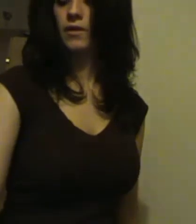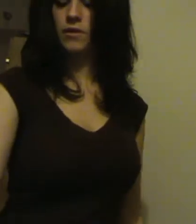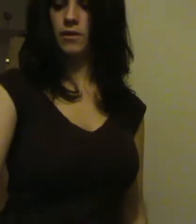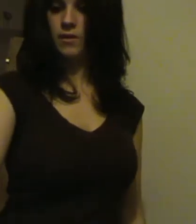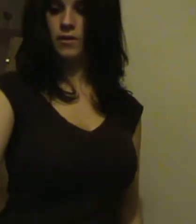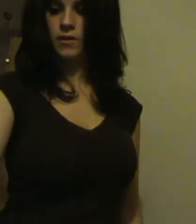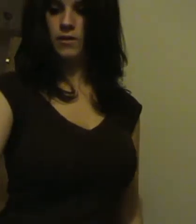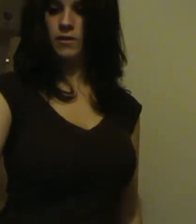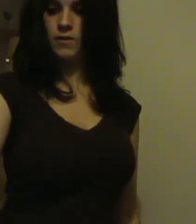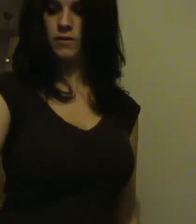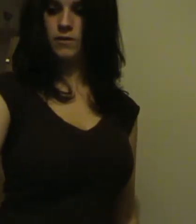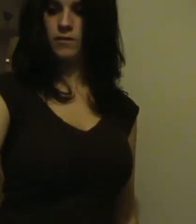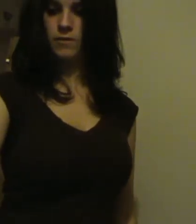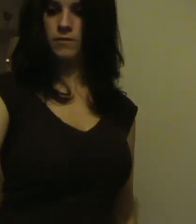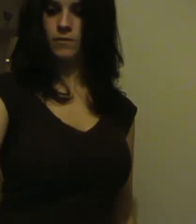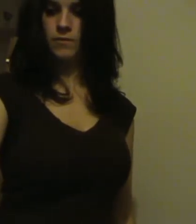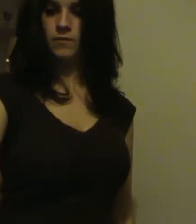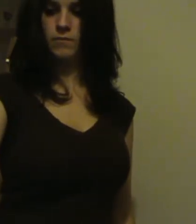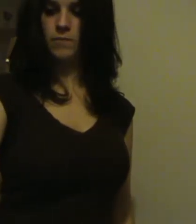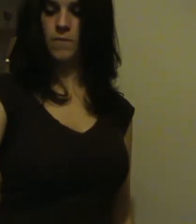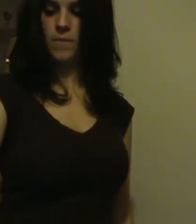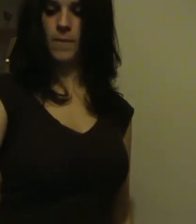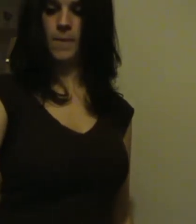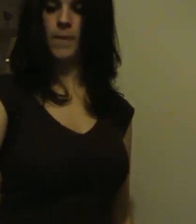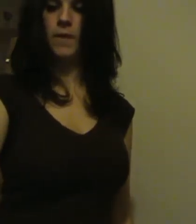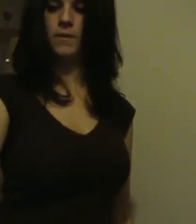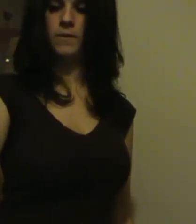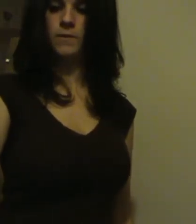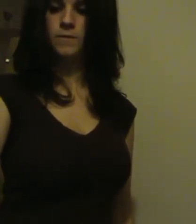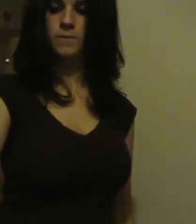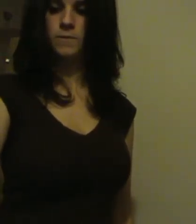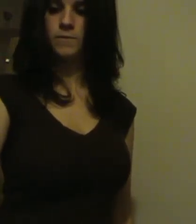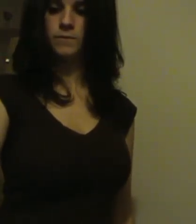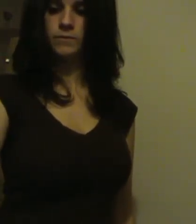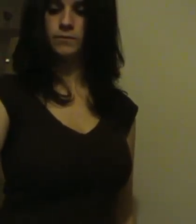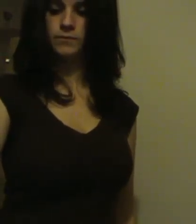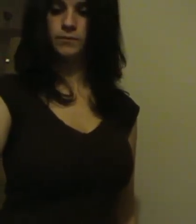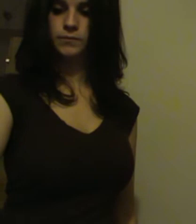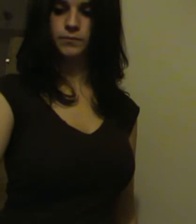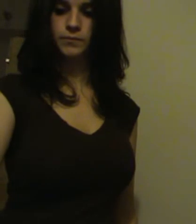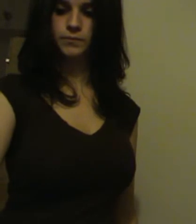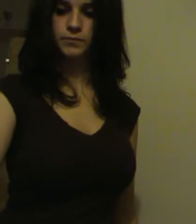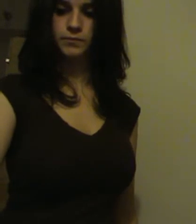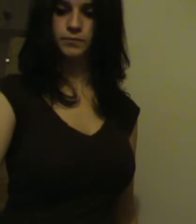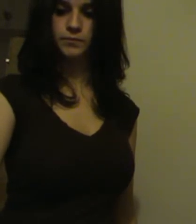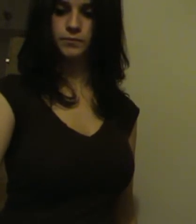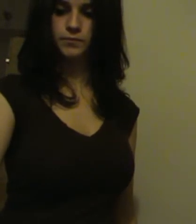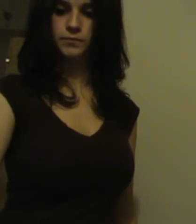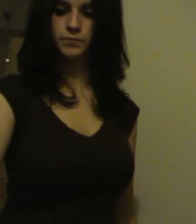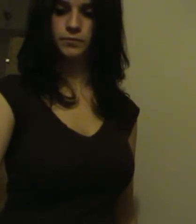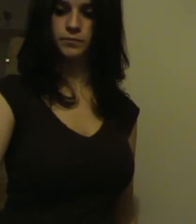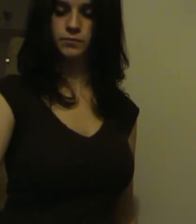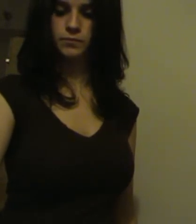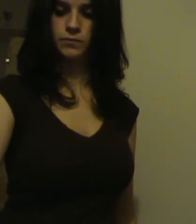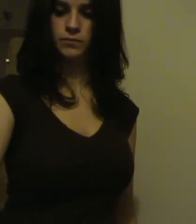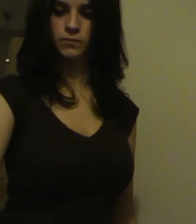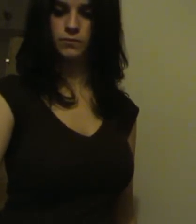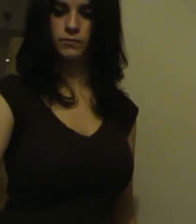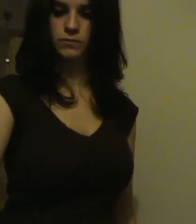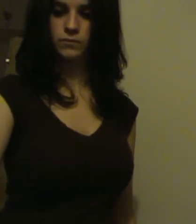dining styles, they start out the same way. With your fork in your left hand with the tines facing down, with the index finger along the back. The knife would be in the